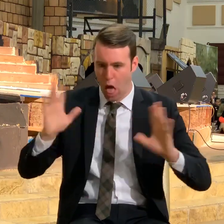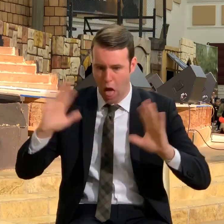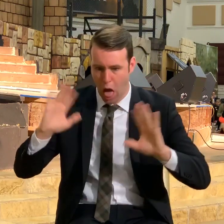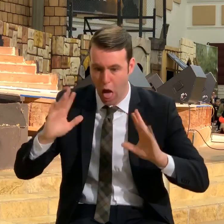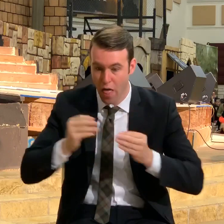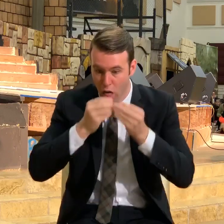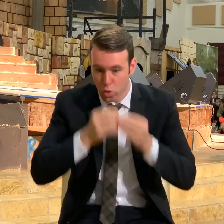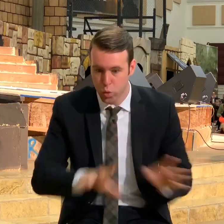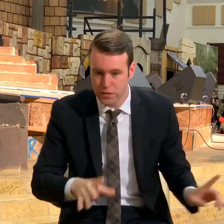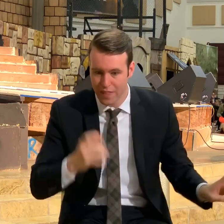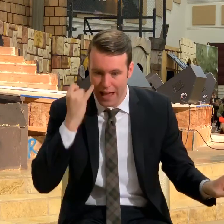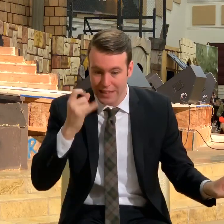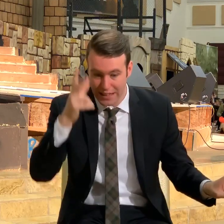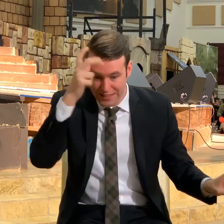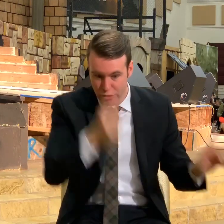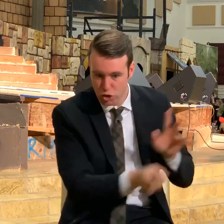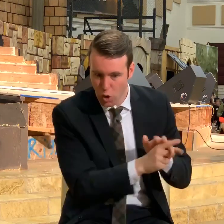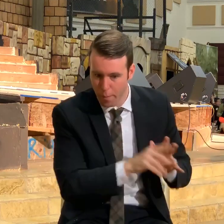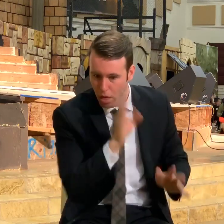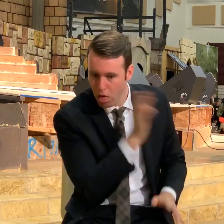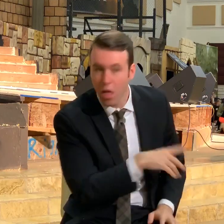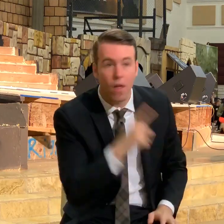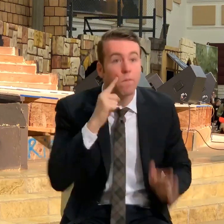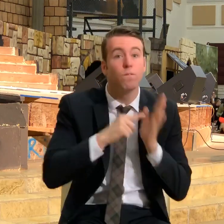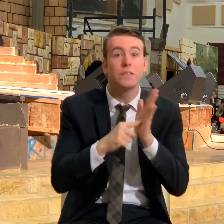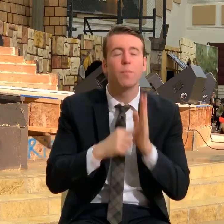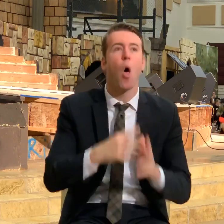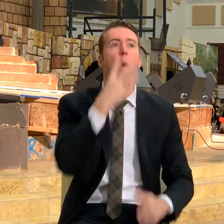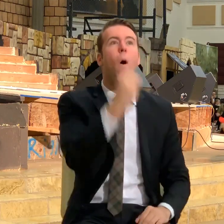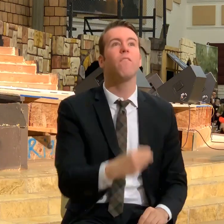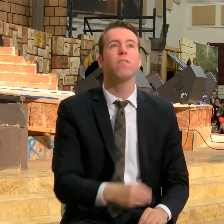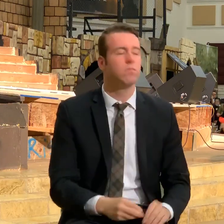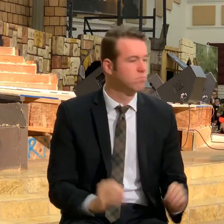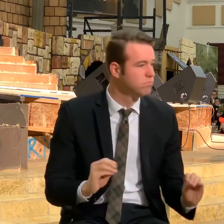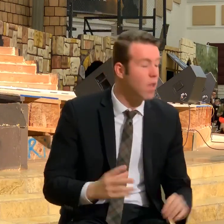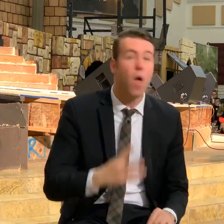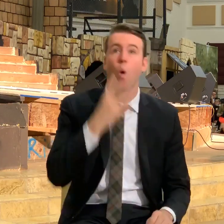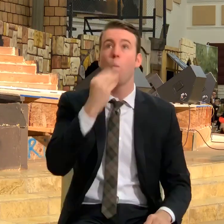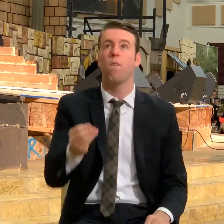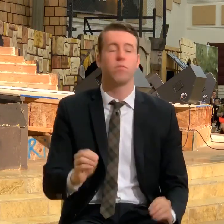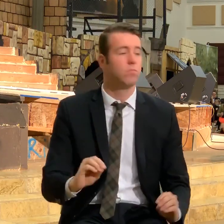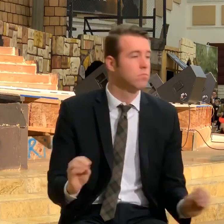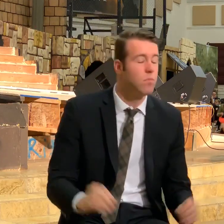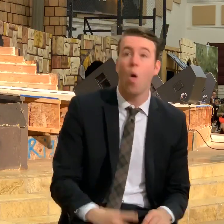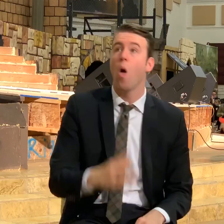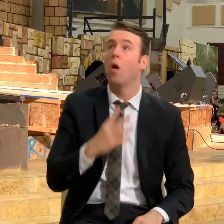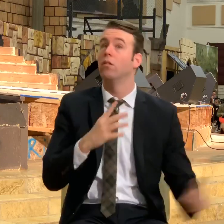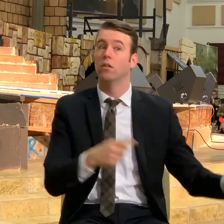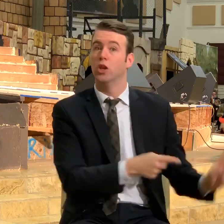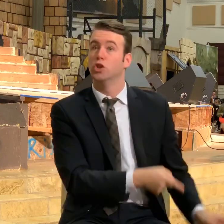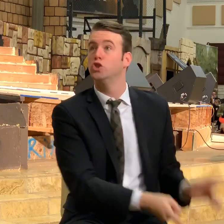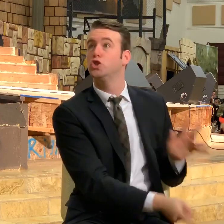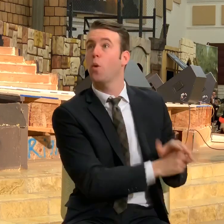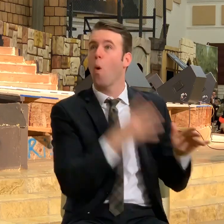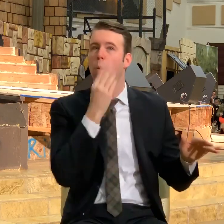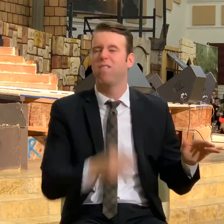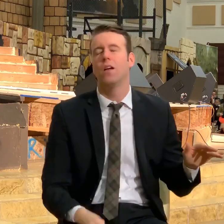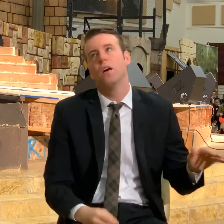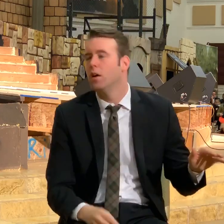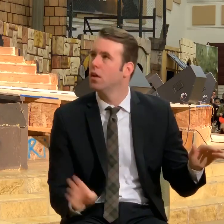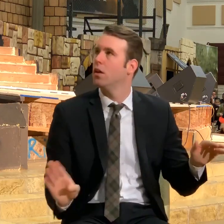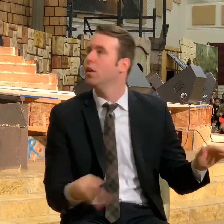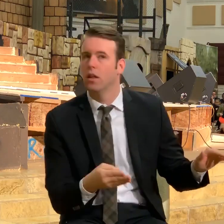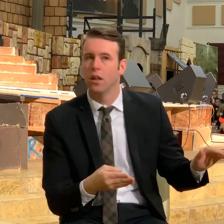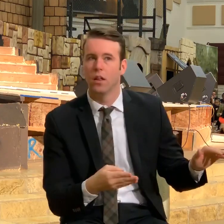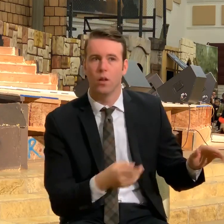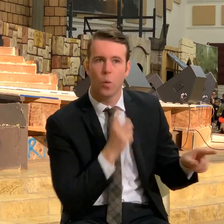You cry wolf enough, and people aren't going to recognize when the real wolf shows up. So there may be people that leave over a